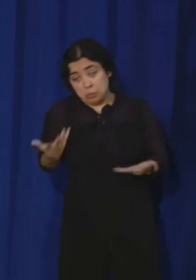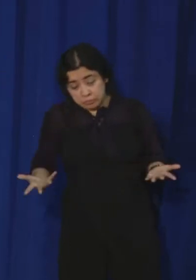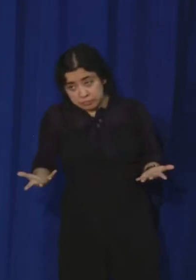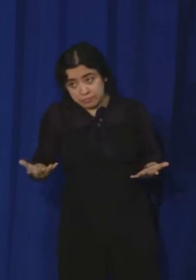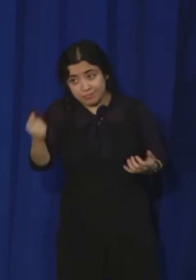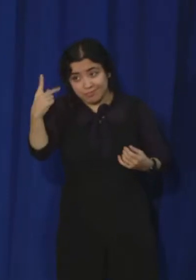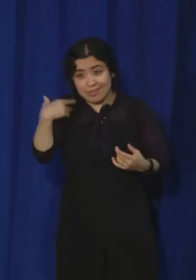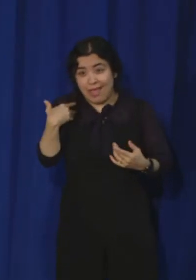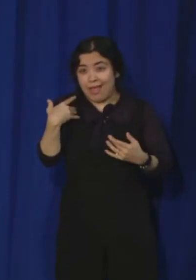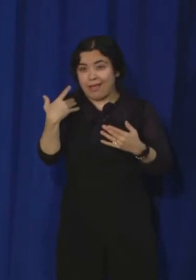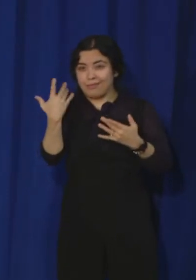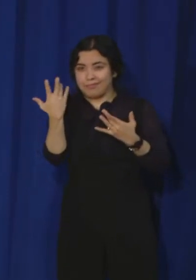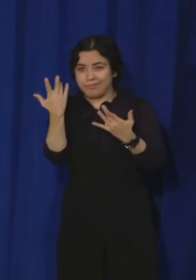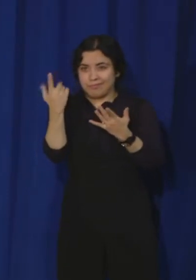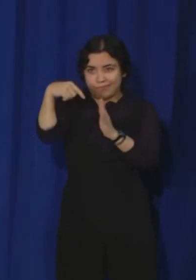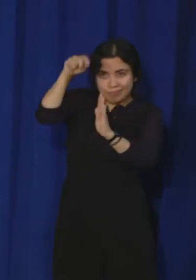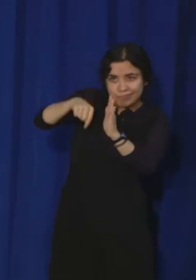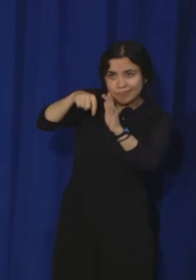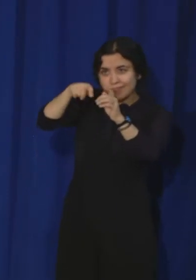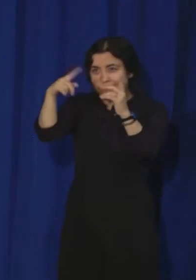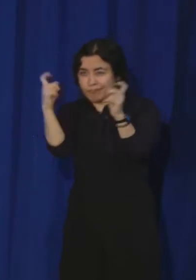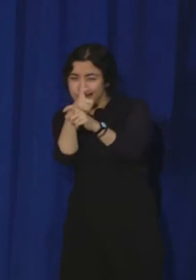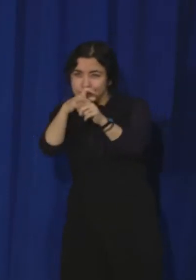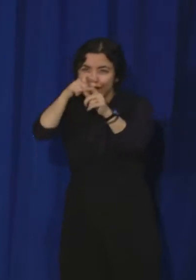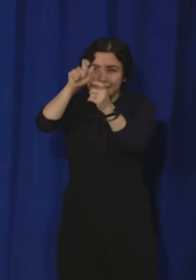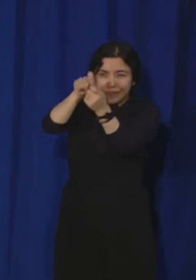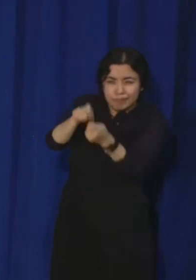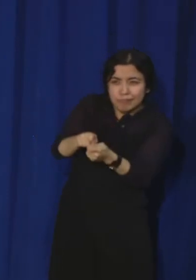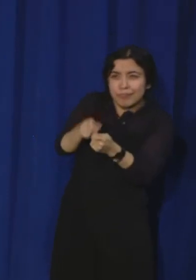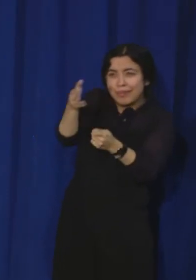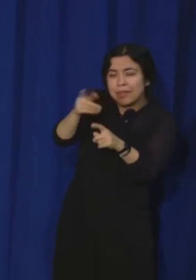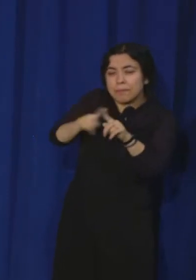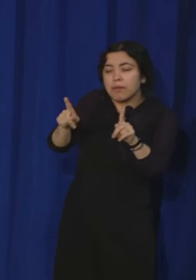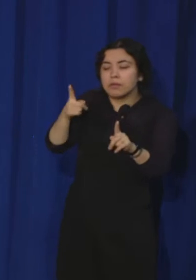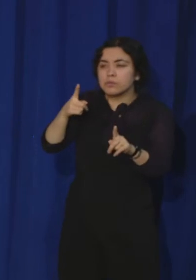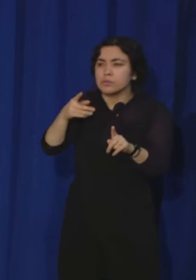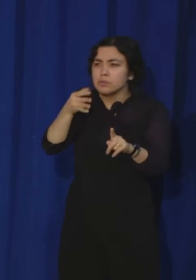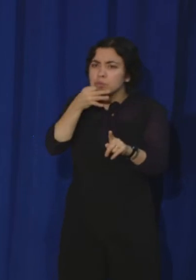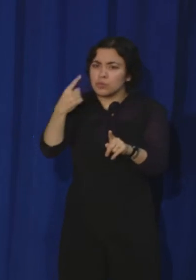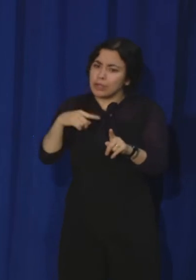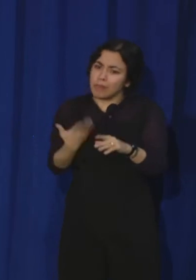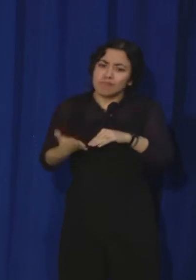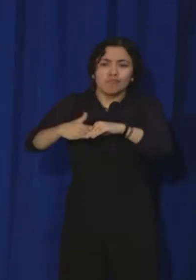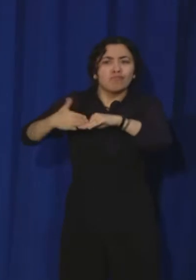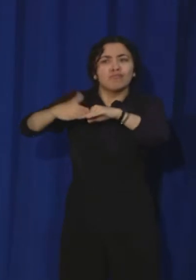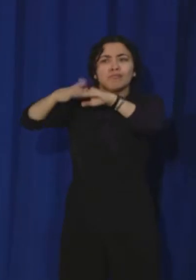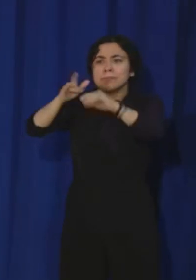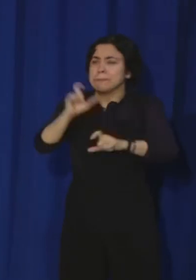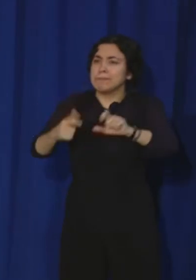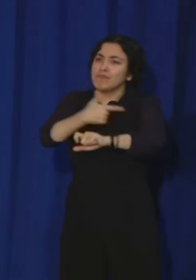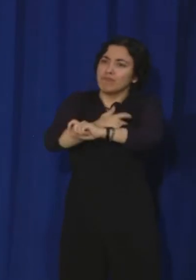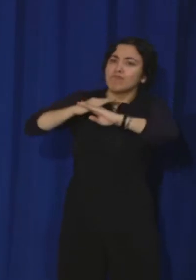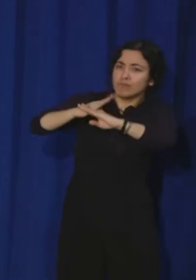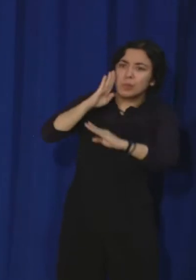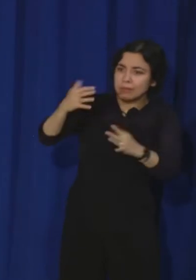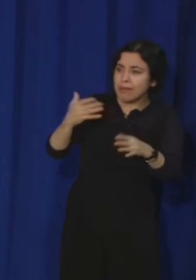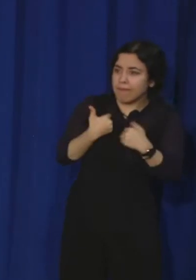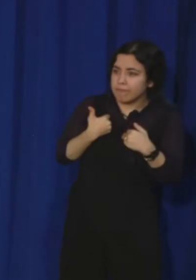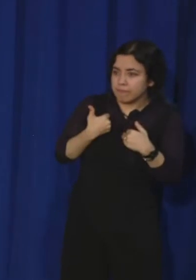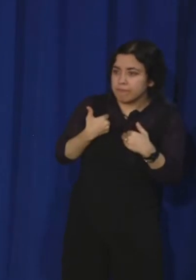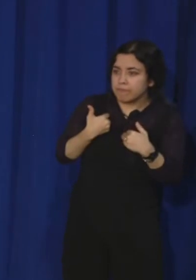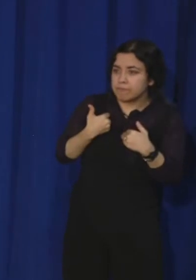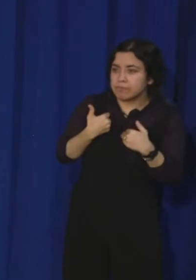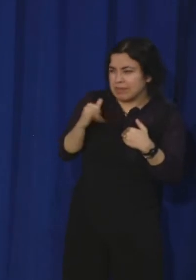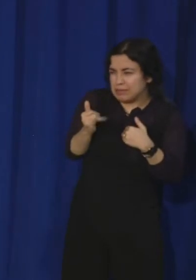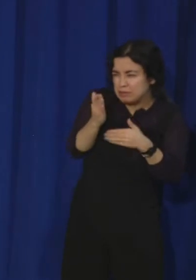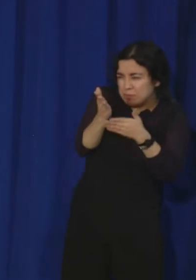pieces within that, but we are ramping up very quickly here. And again, that's only a piece of what we're doing. We are